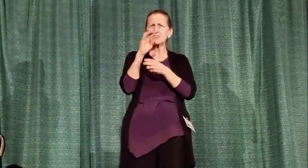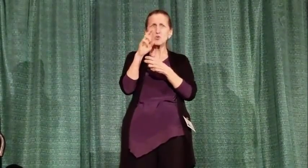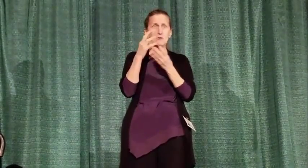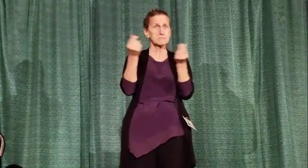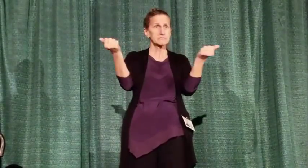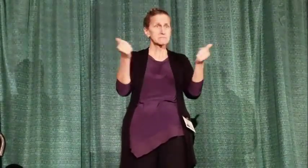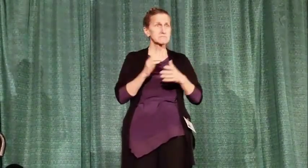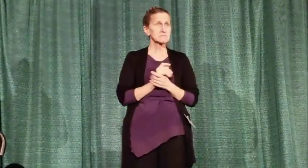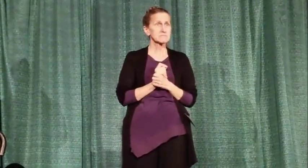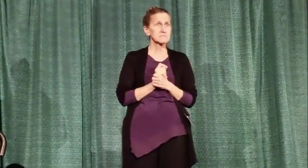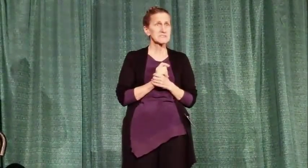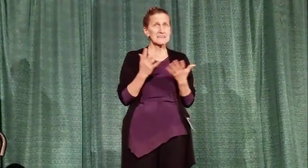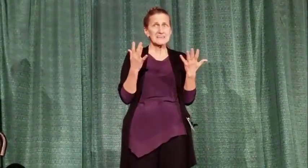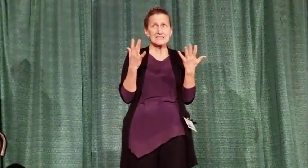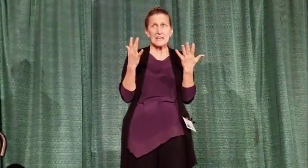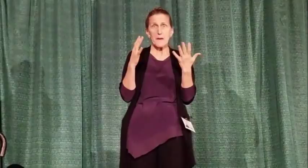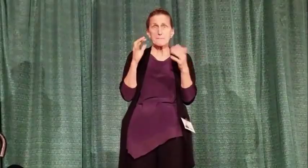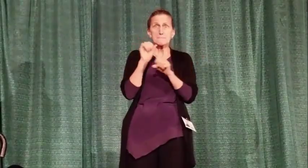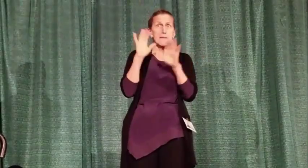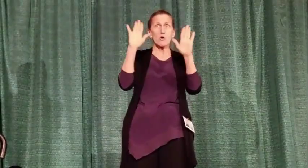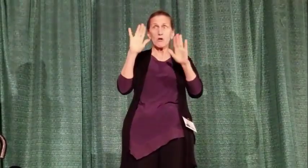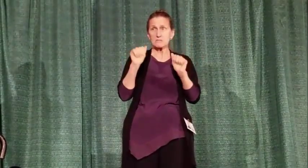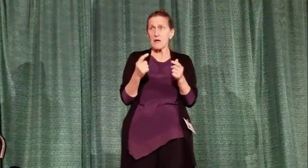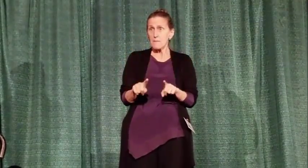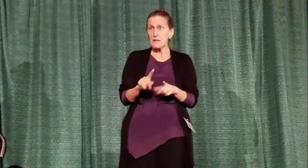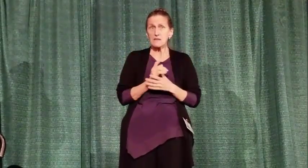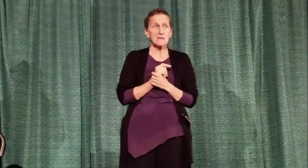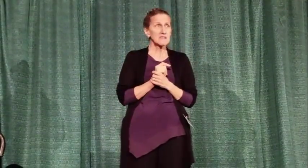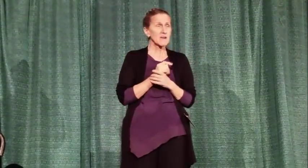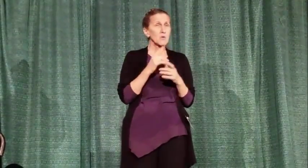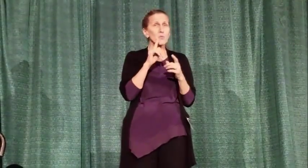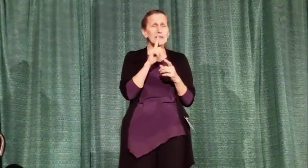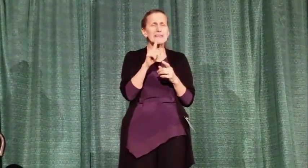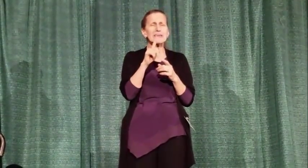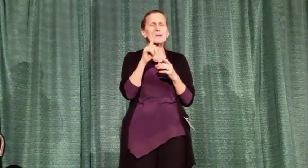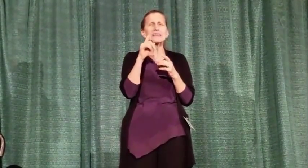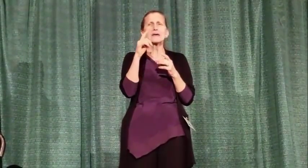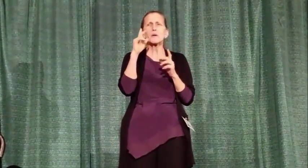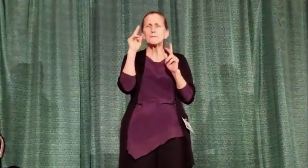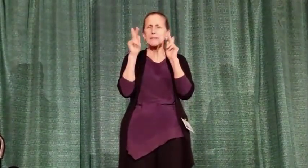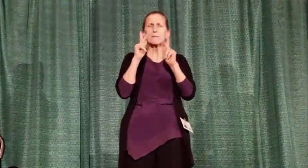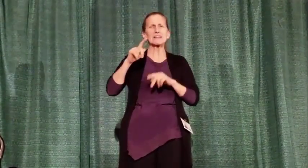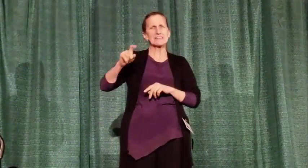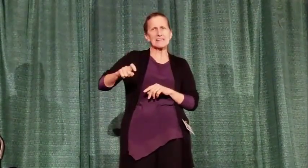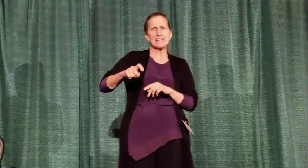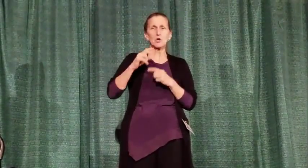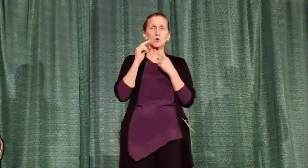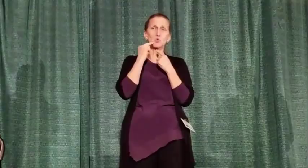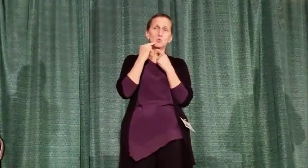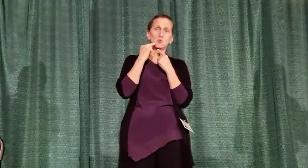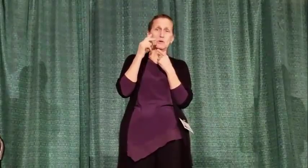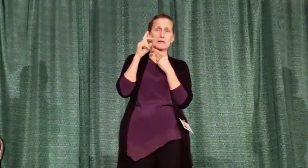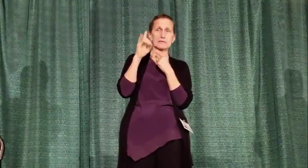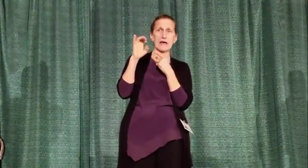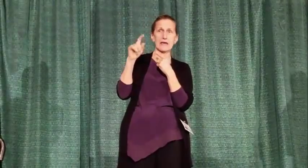up. See these miracles happen. Right? This is really, it's something people need to do. A nutritarian diet